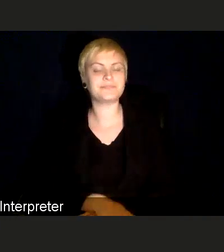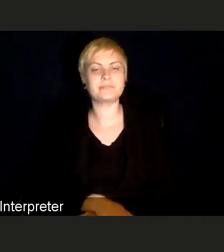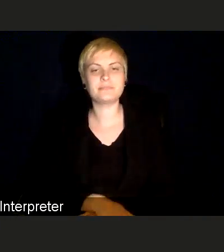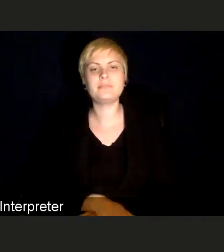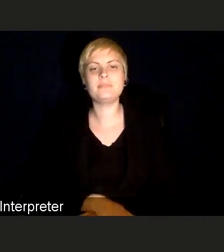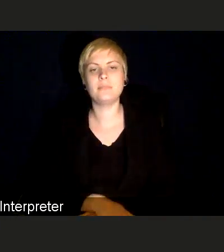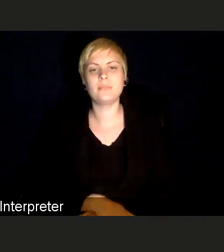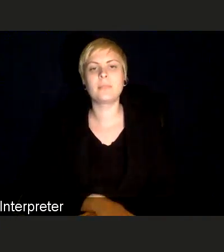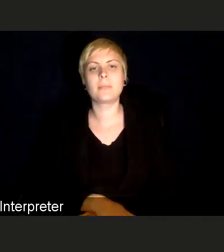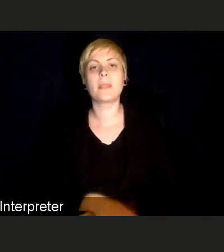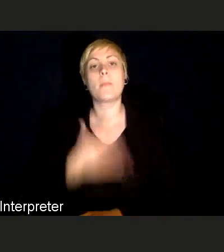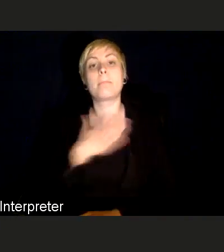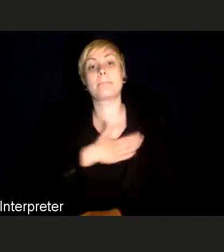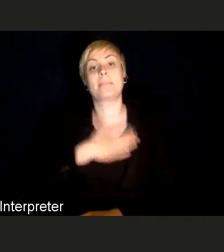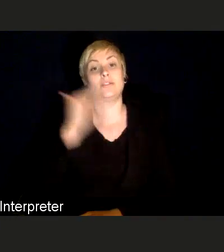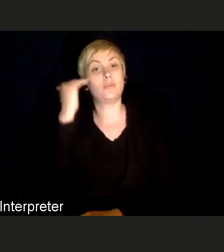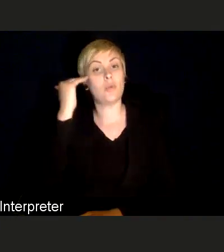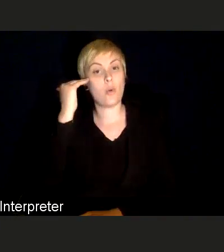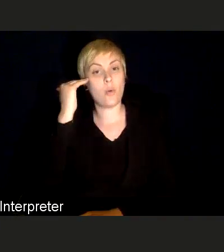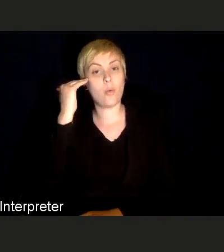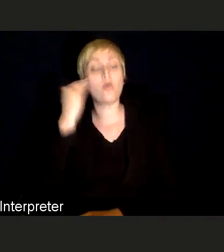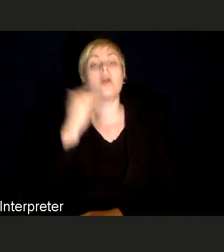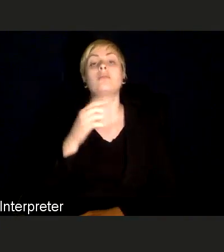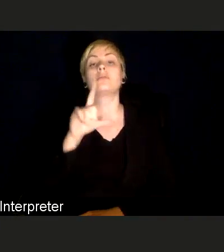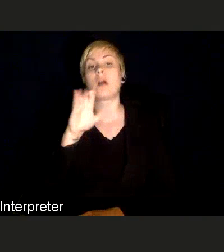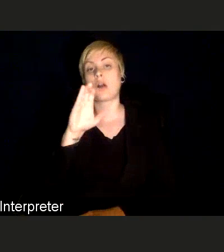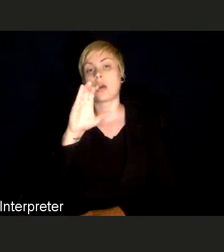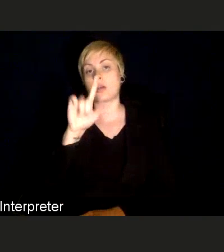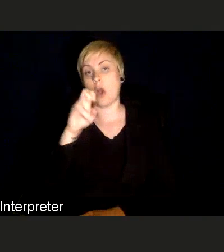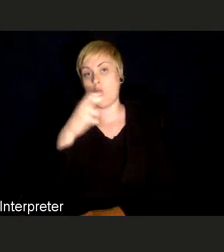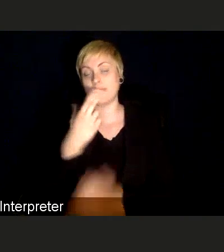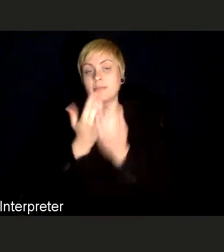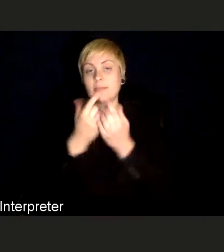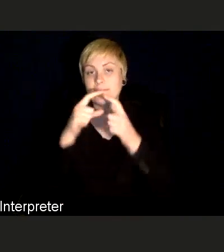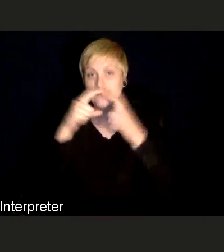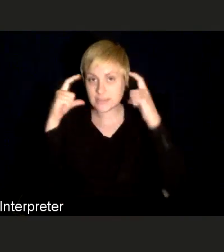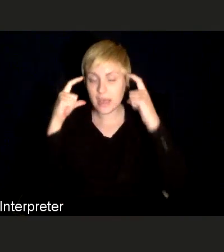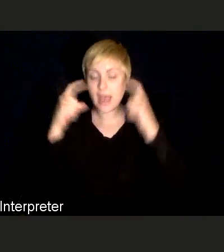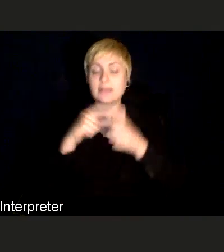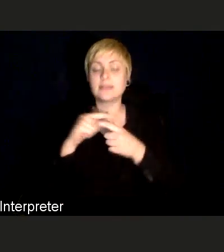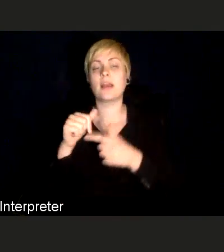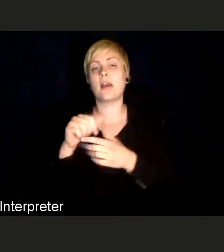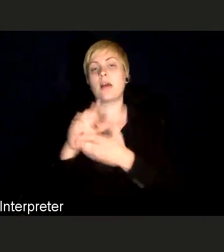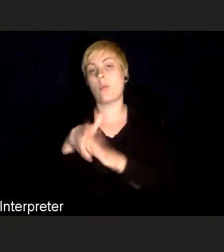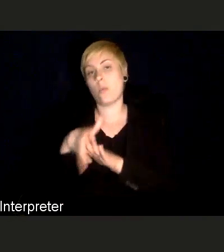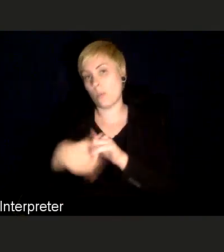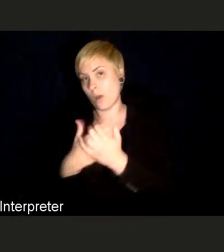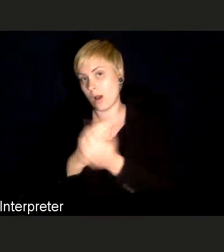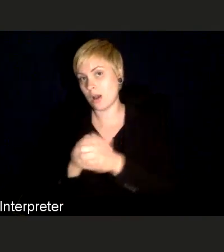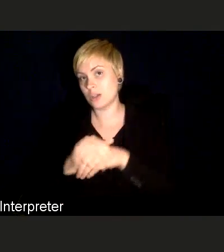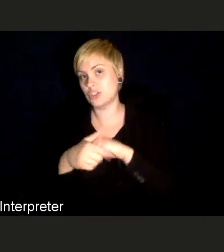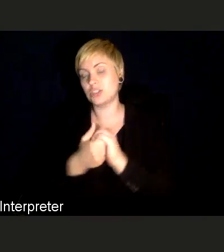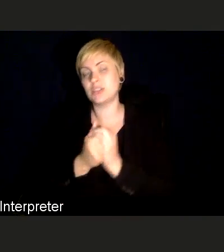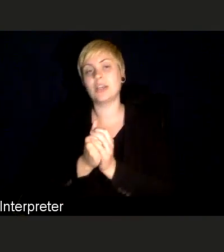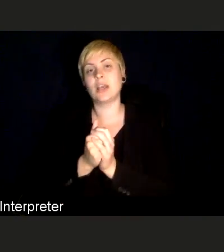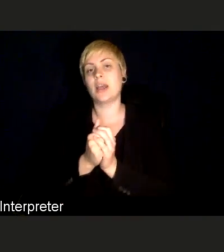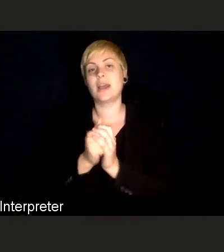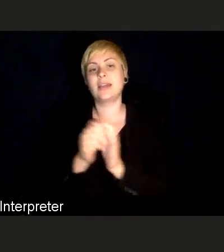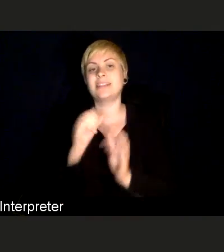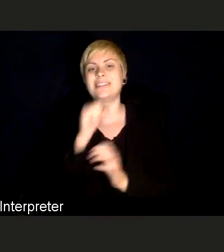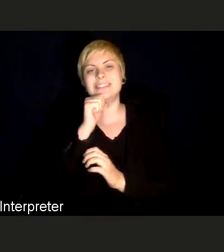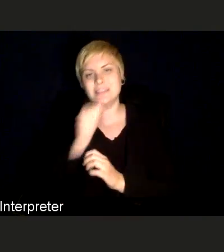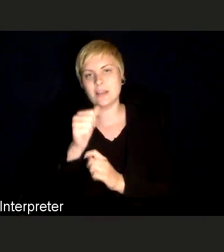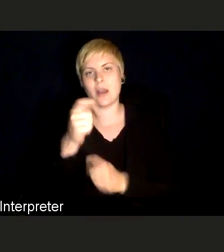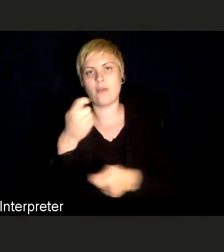do know that wearing a cloth face covering and practicing hand hygiene absolutely does not replace